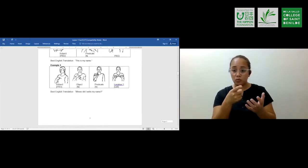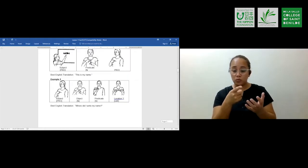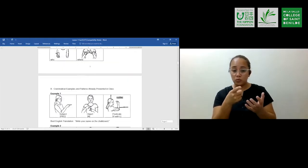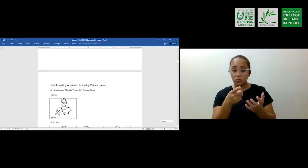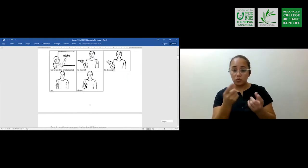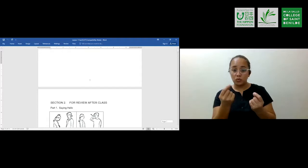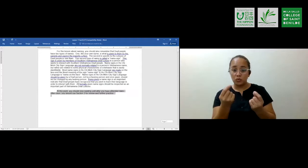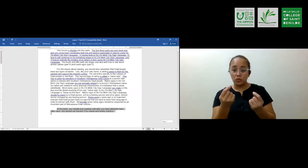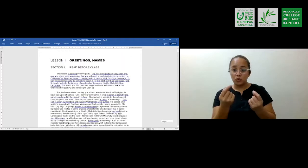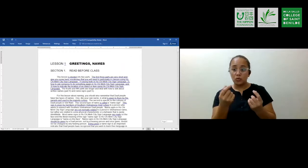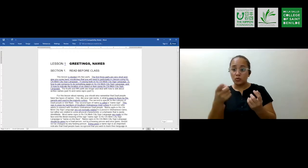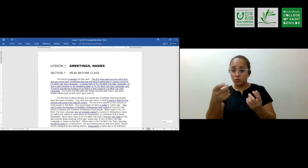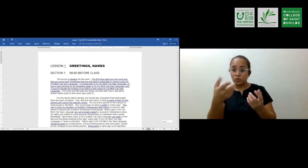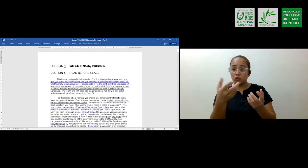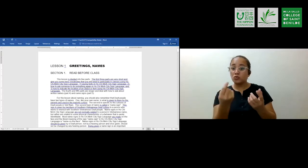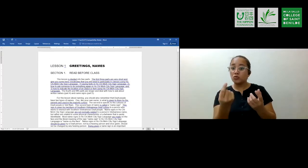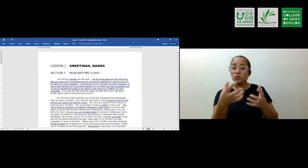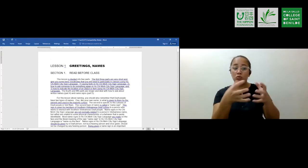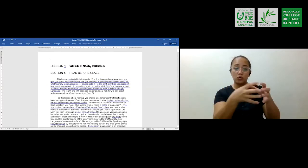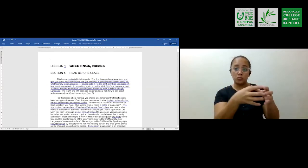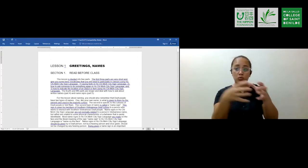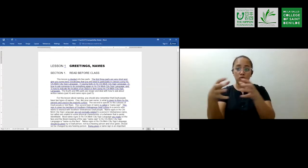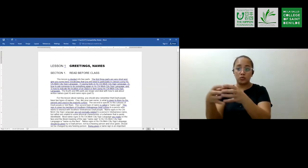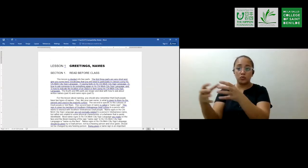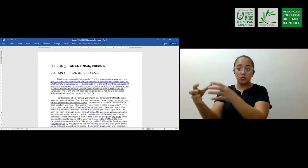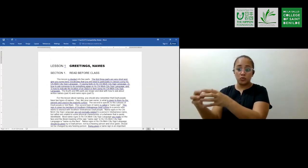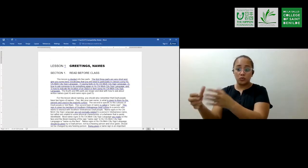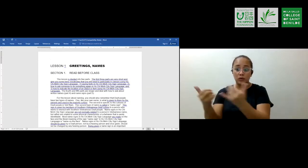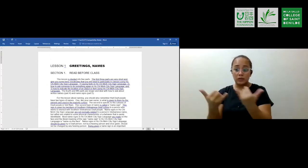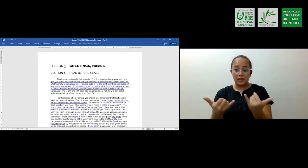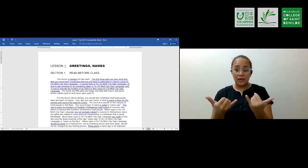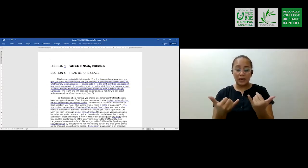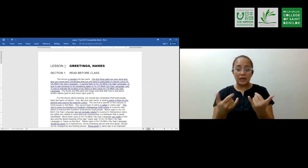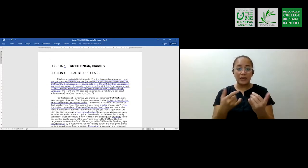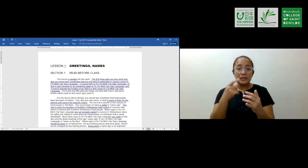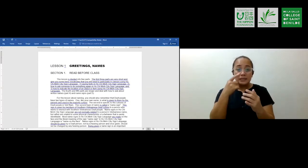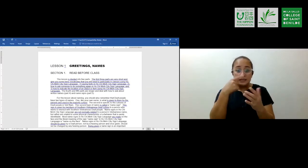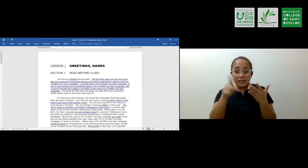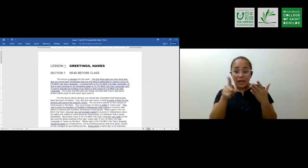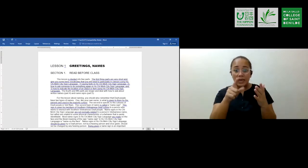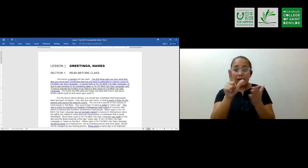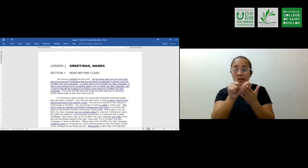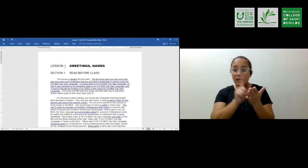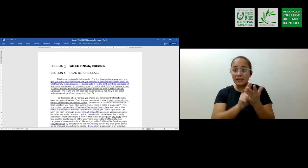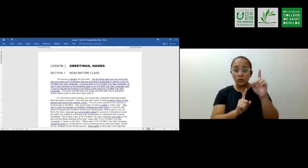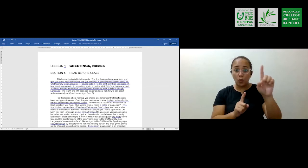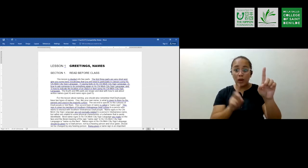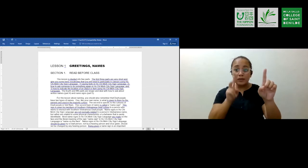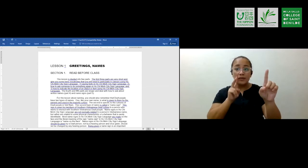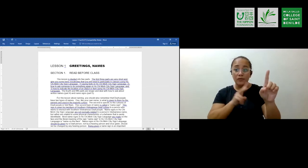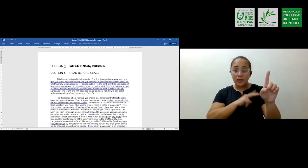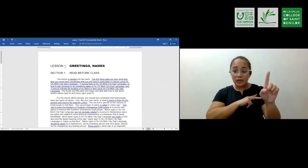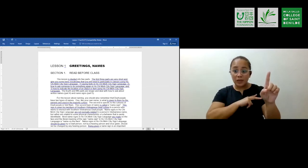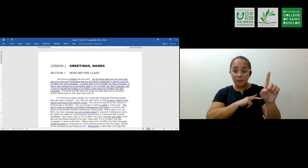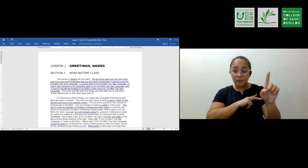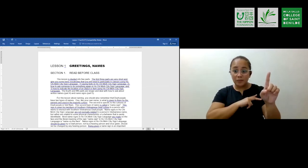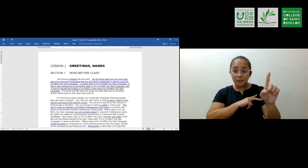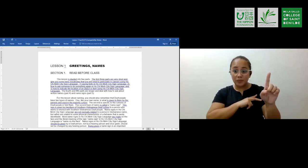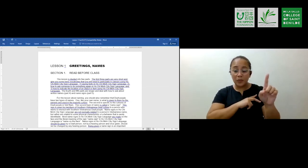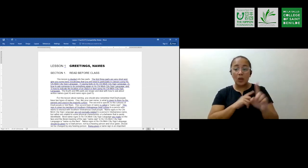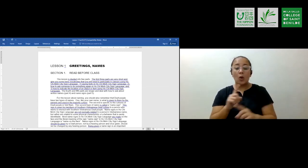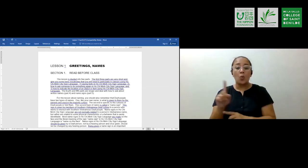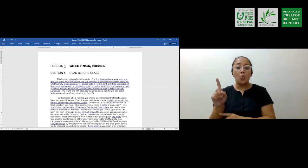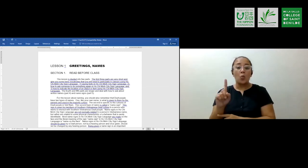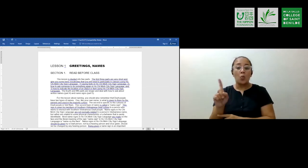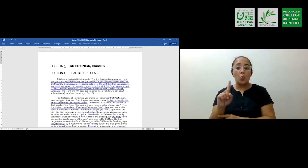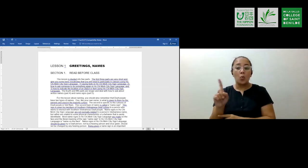into groups right now and look at lesson 1 in Vietnam and what people have prepared in lesson 1